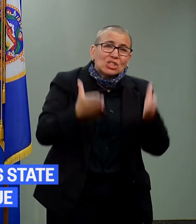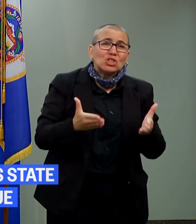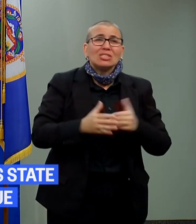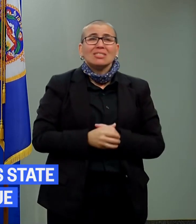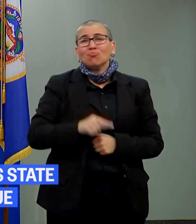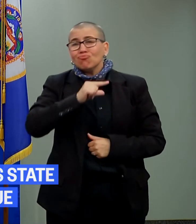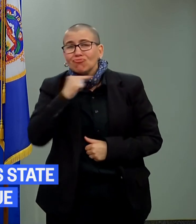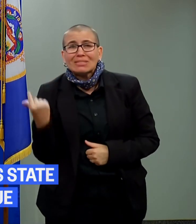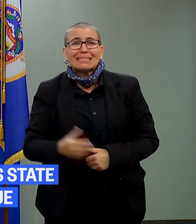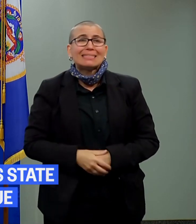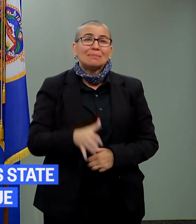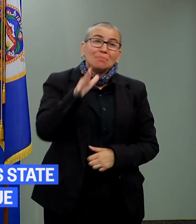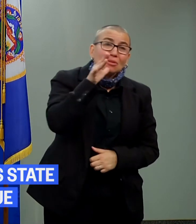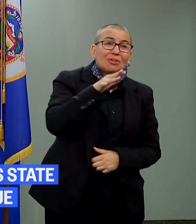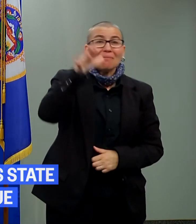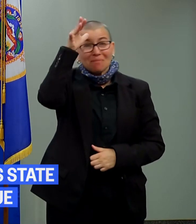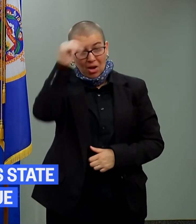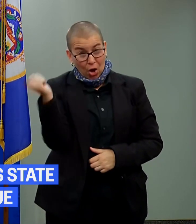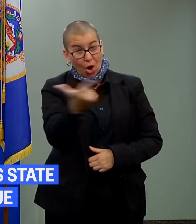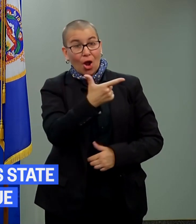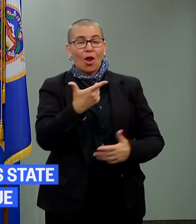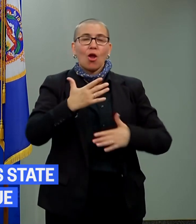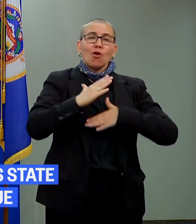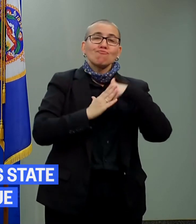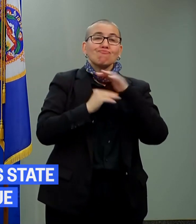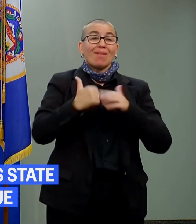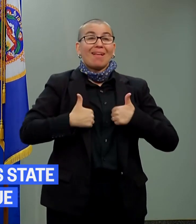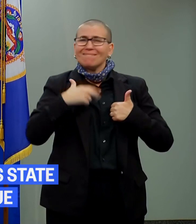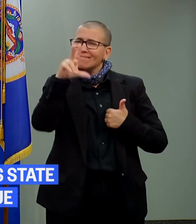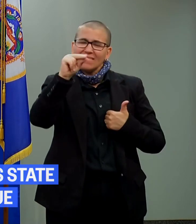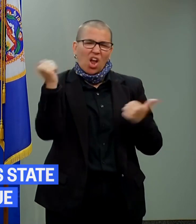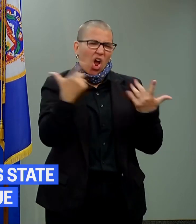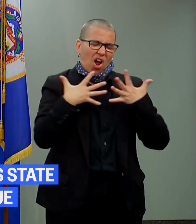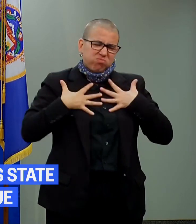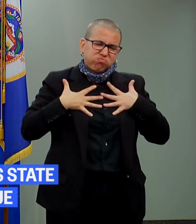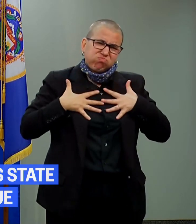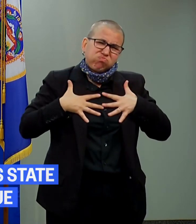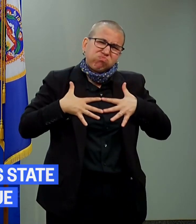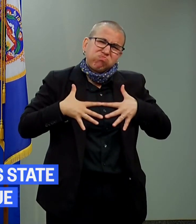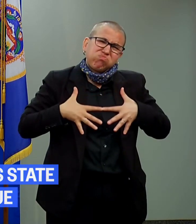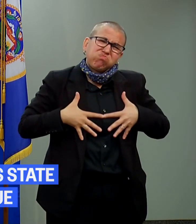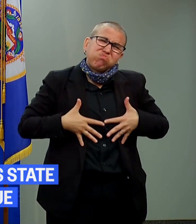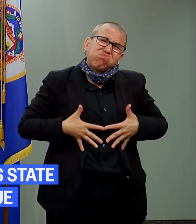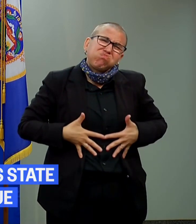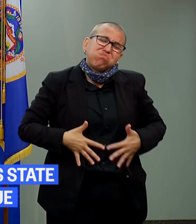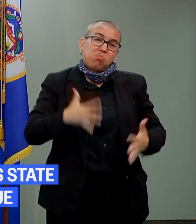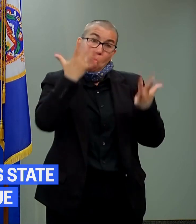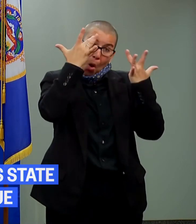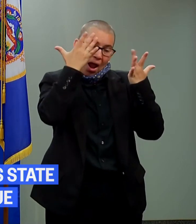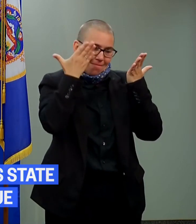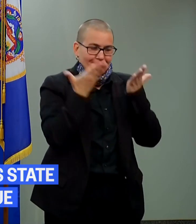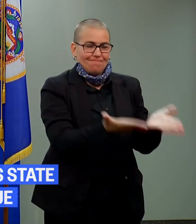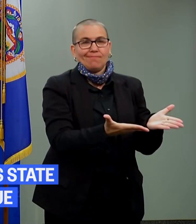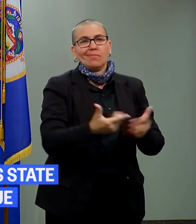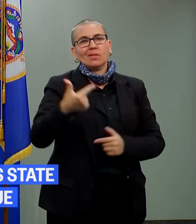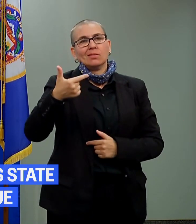George Floyd's killing is unacceptable, and it's disturbing by itself.